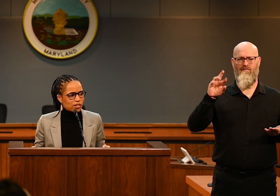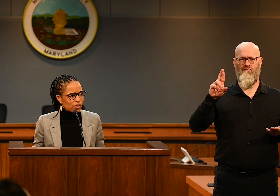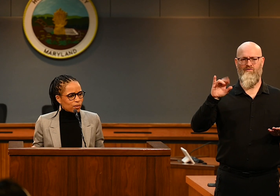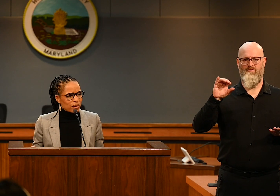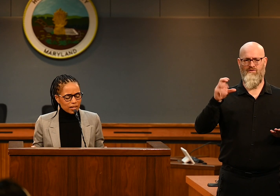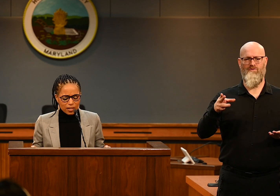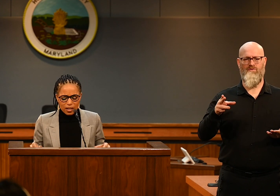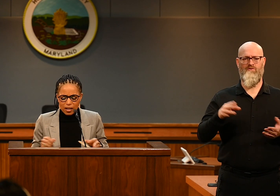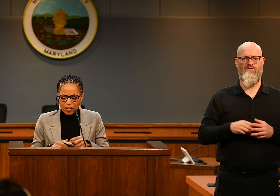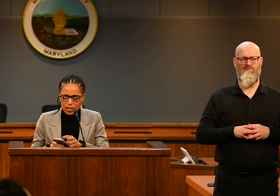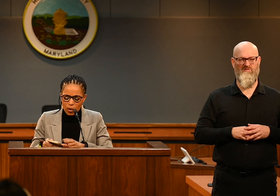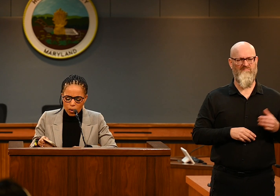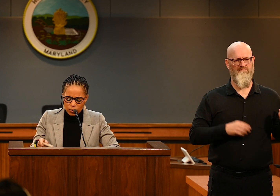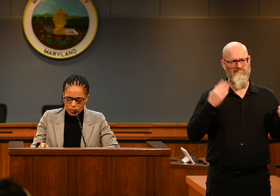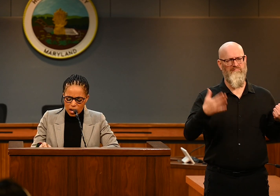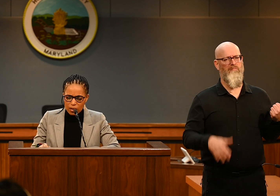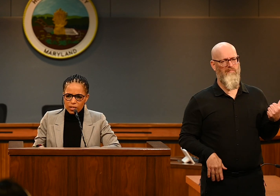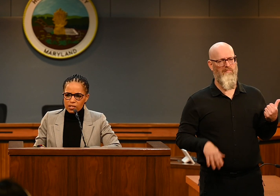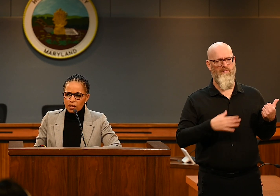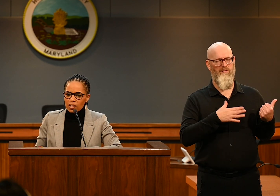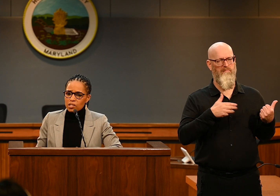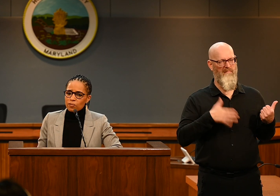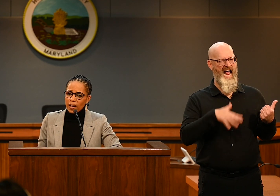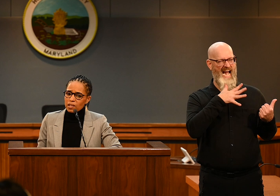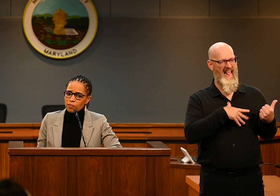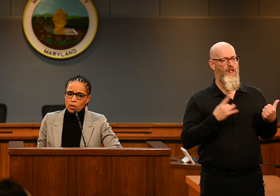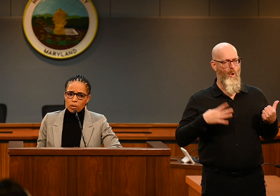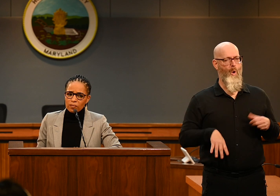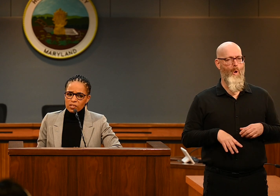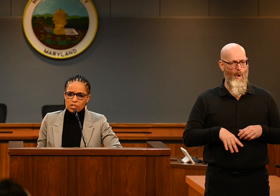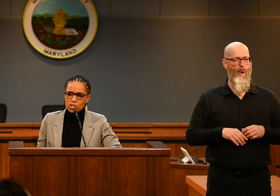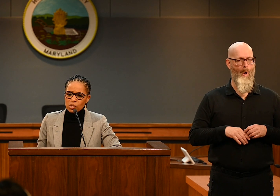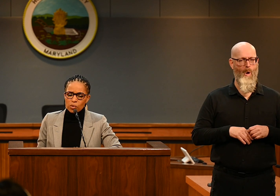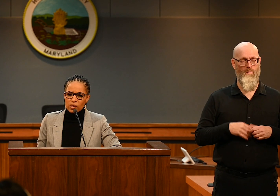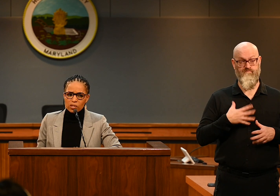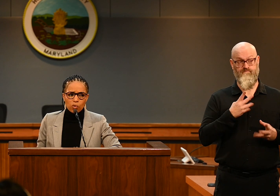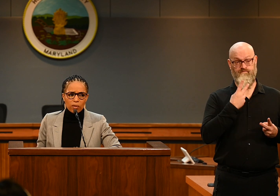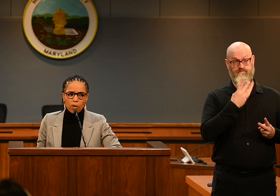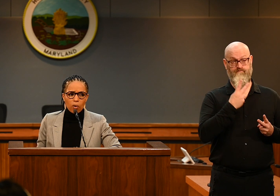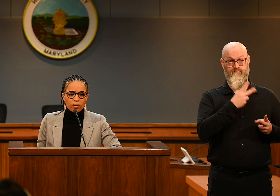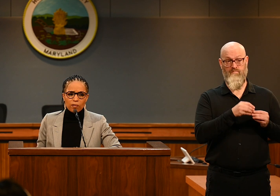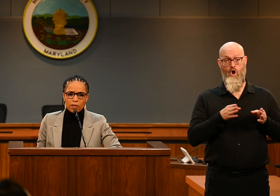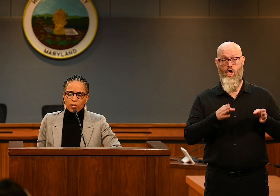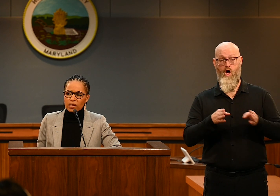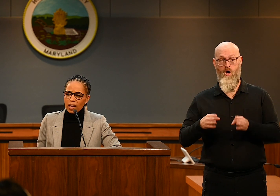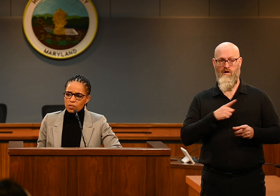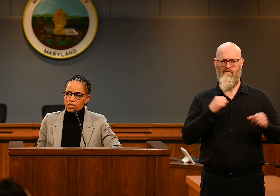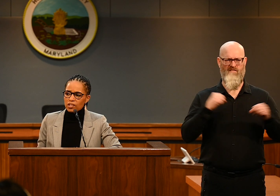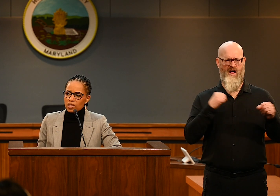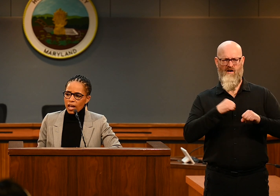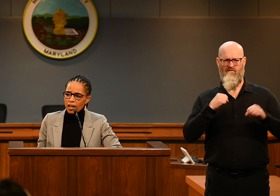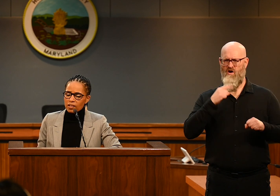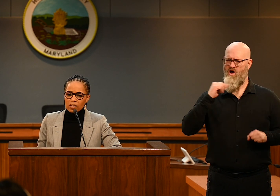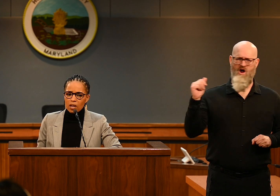have watched her in the halls of Congress. She's fighting for all of us, and she is doing so with all of the vigor and